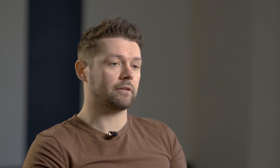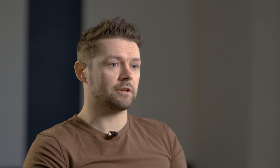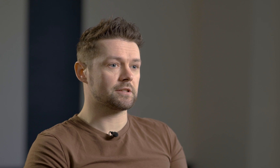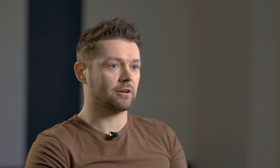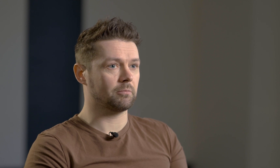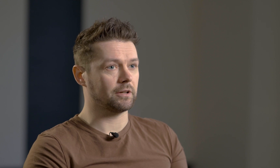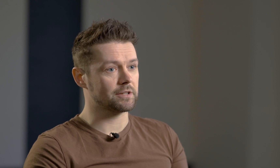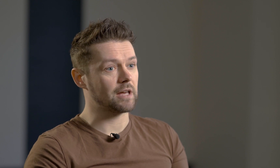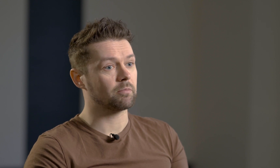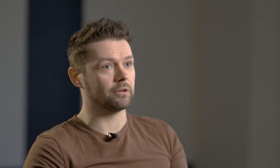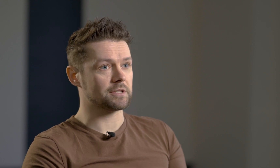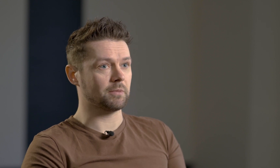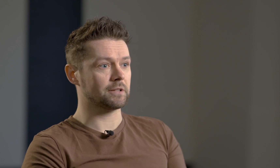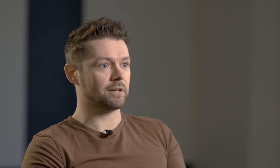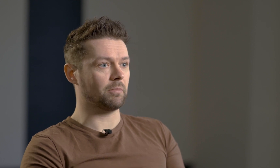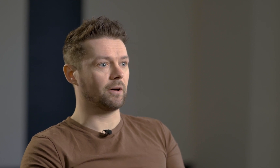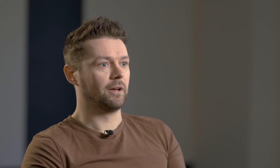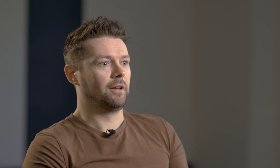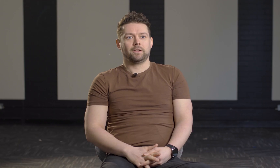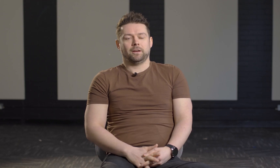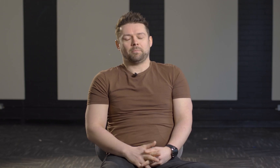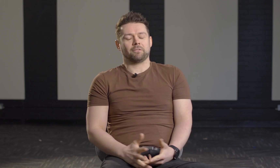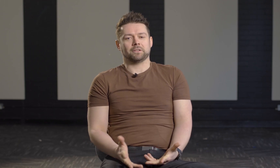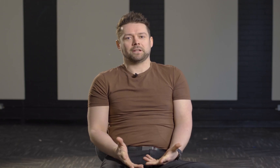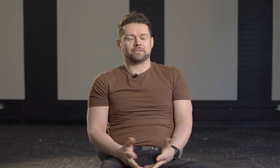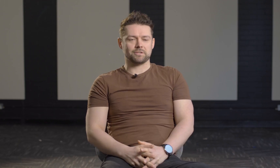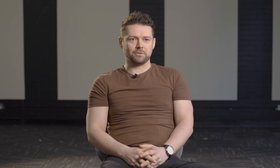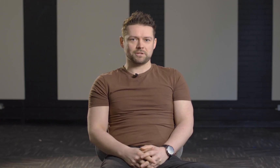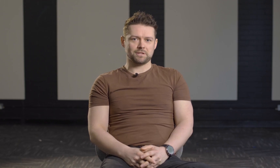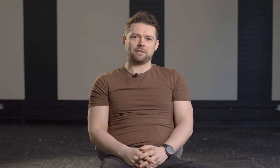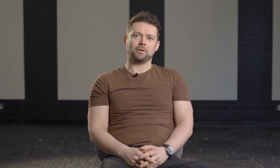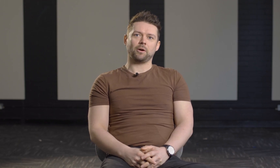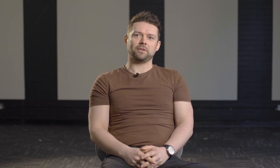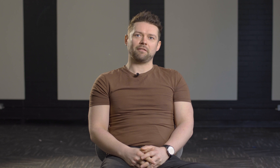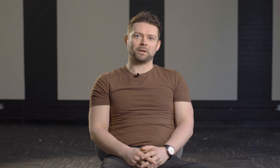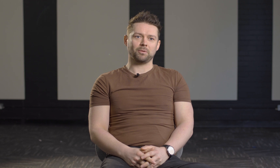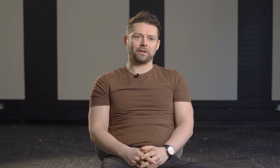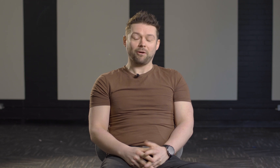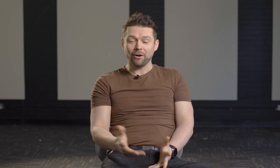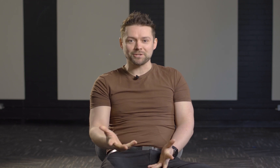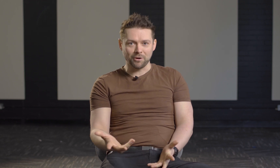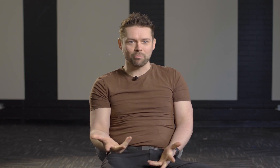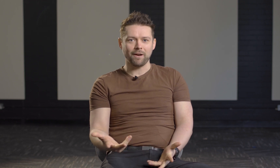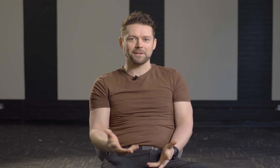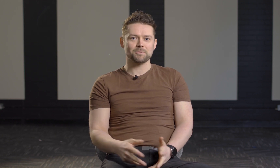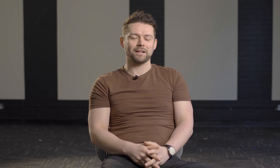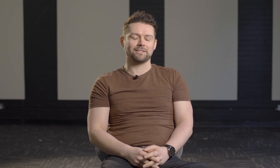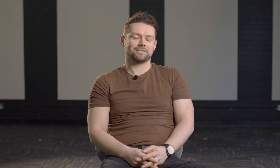Blindness is a completely separate disability, but apparently as soon as you say that you work with deaf people, they go, oh, do you know Braille as well?